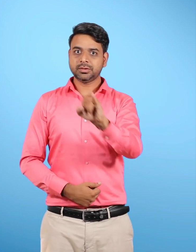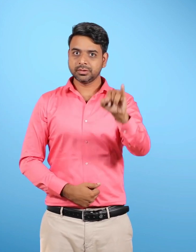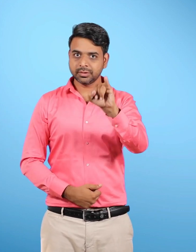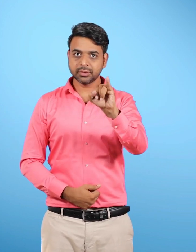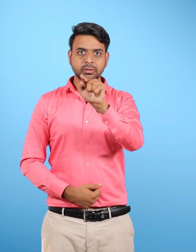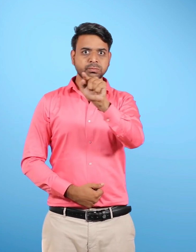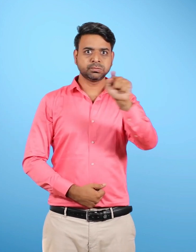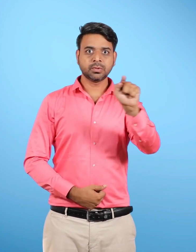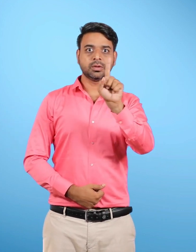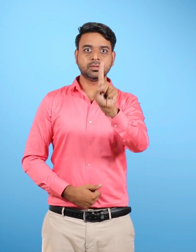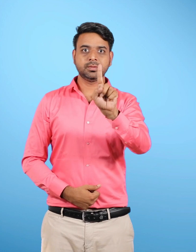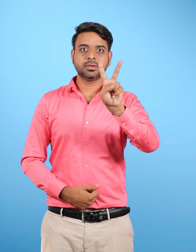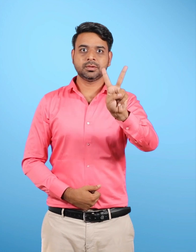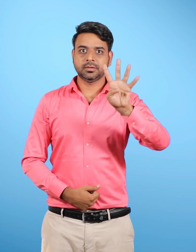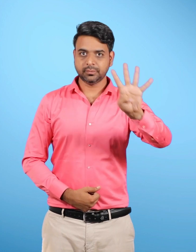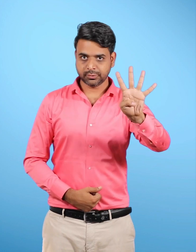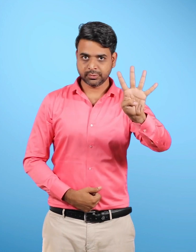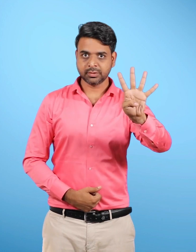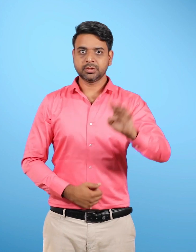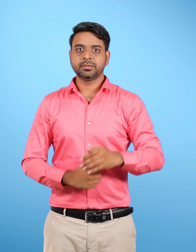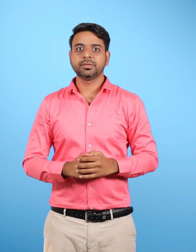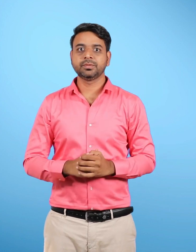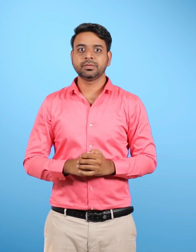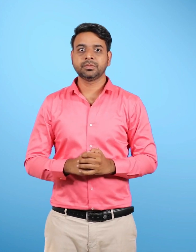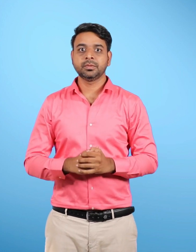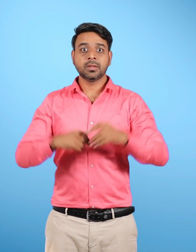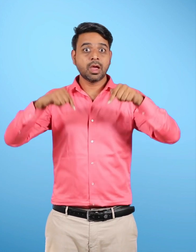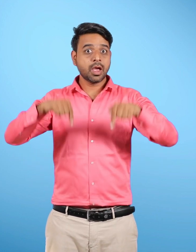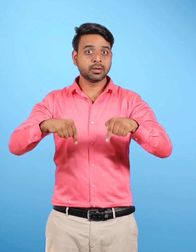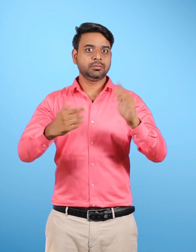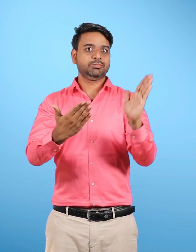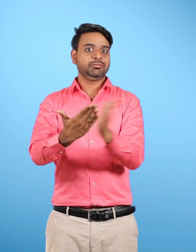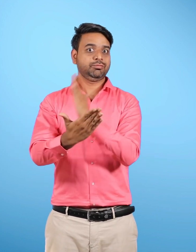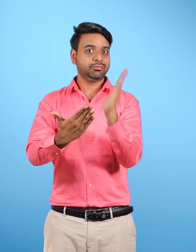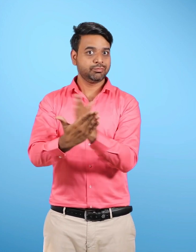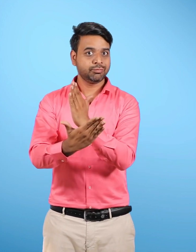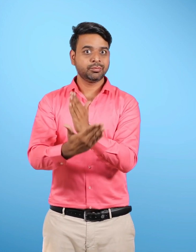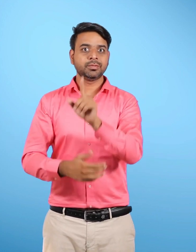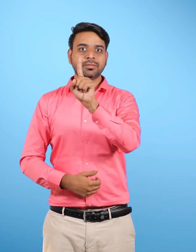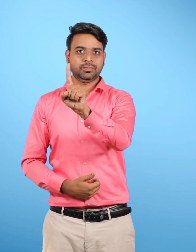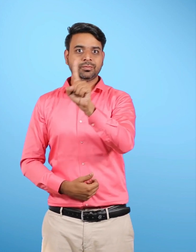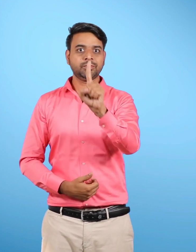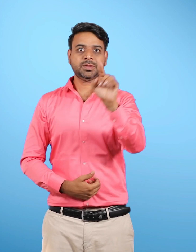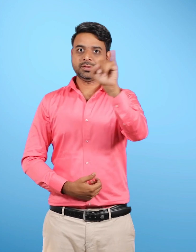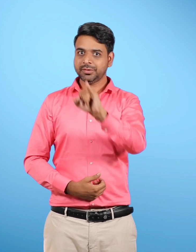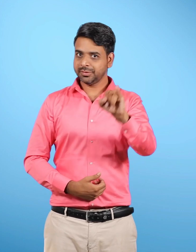116 to 124. Page 116.